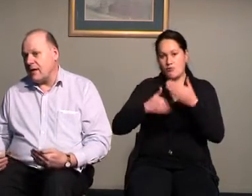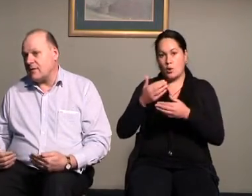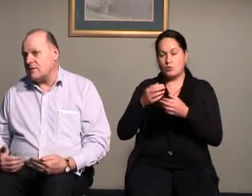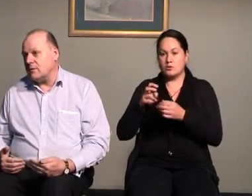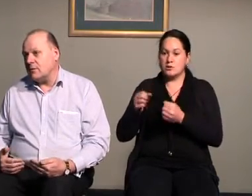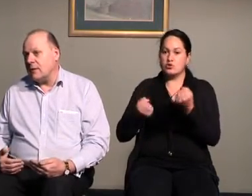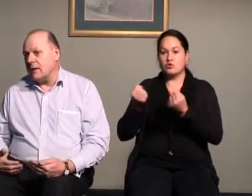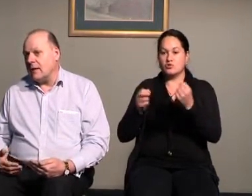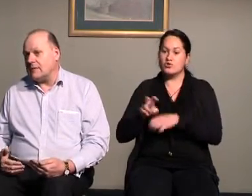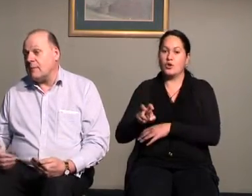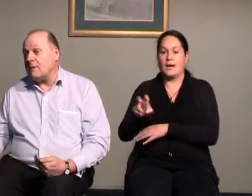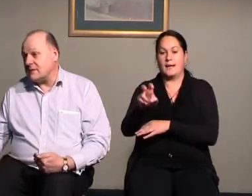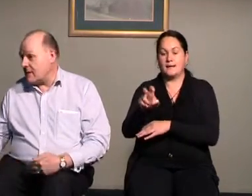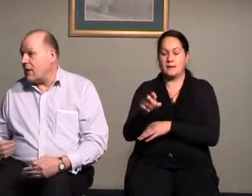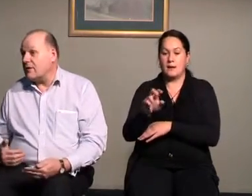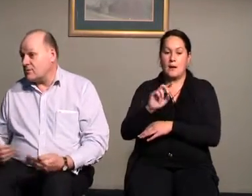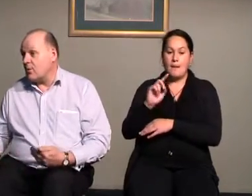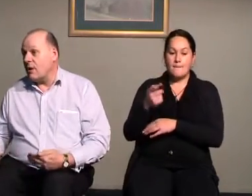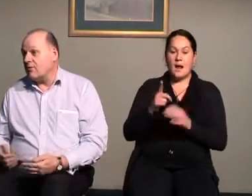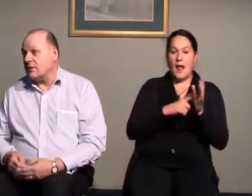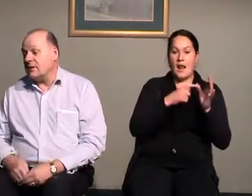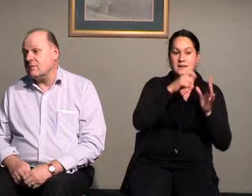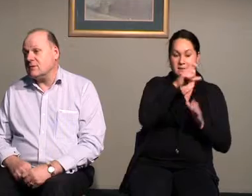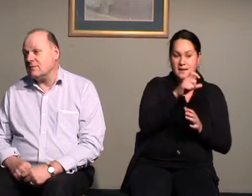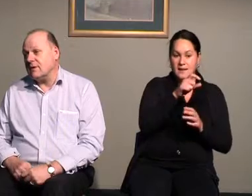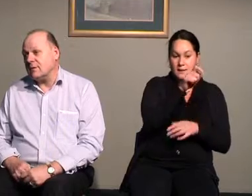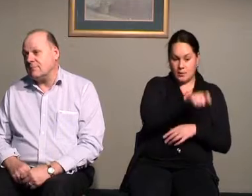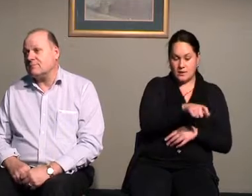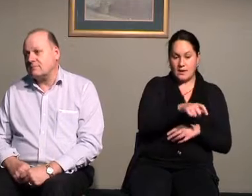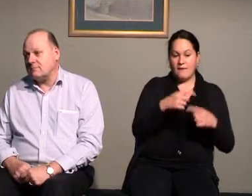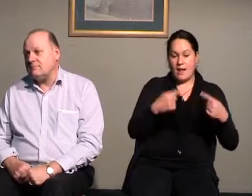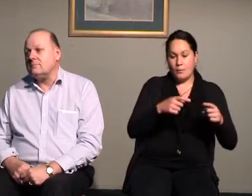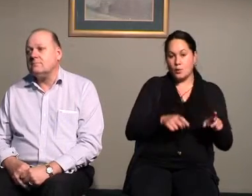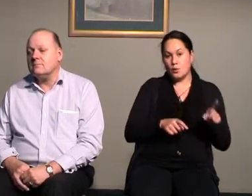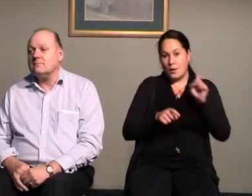we are there to step in and step out as required for that individual and family.